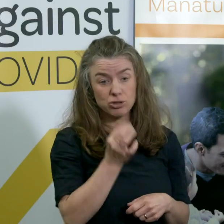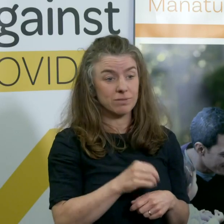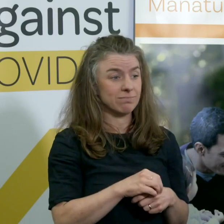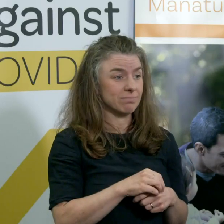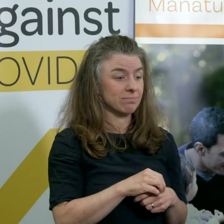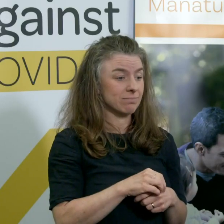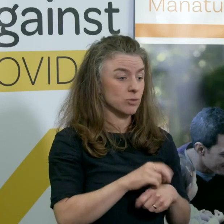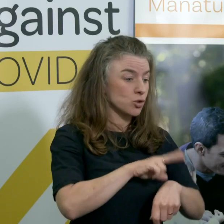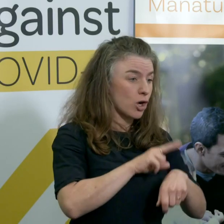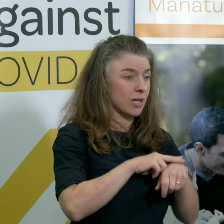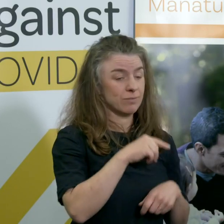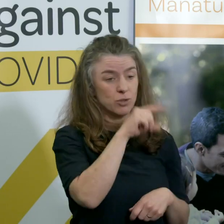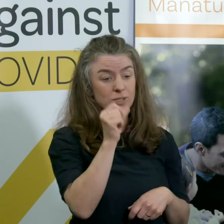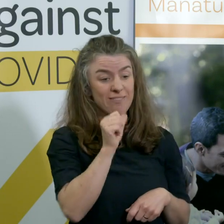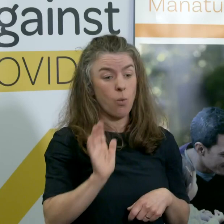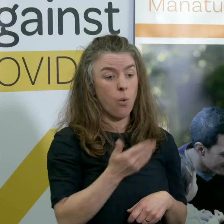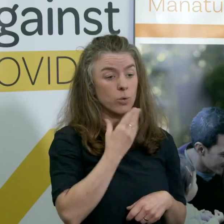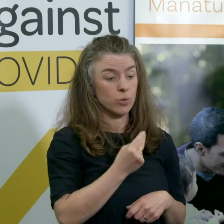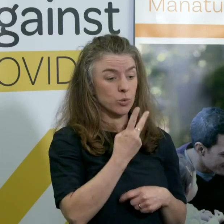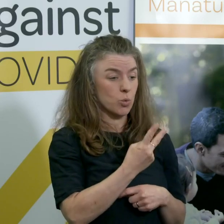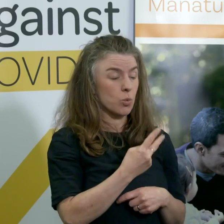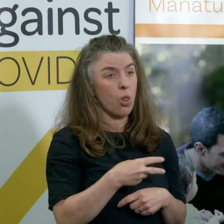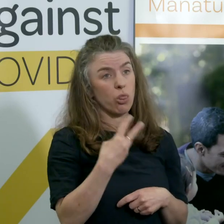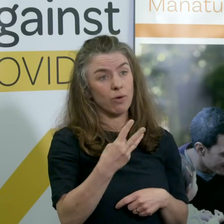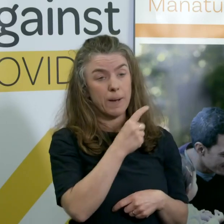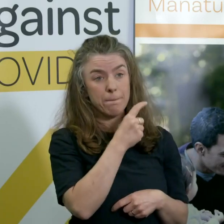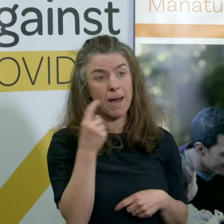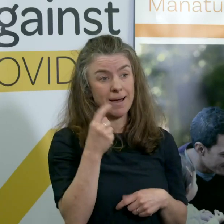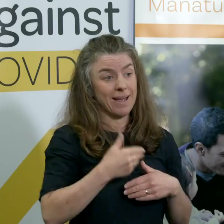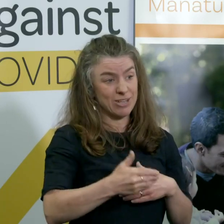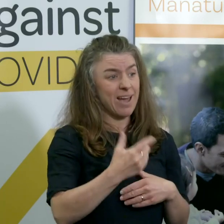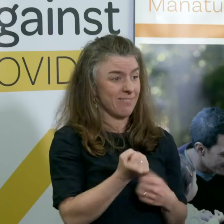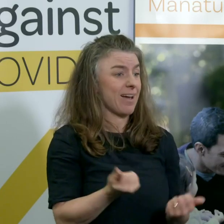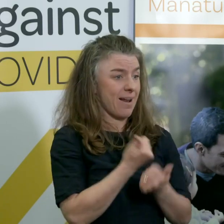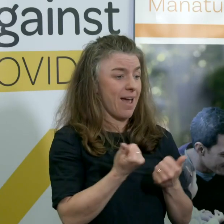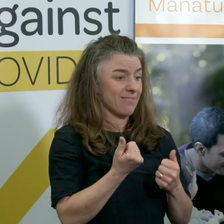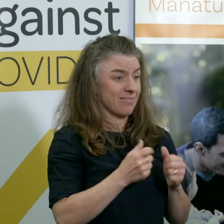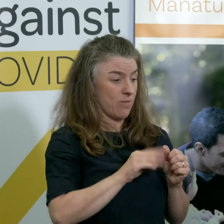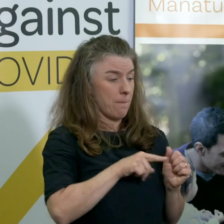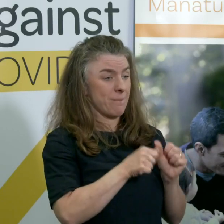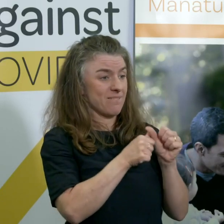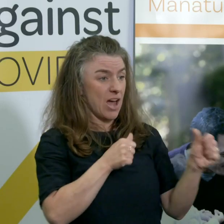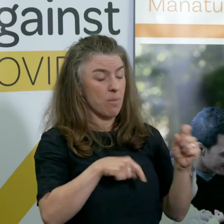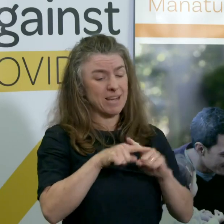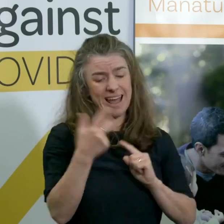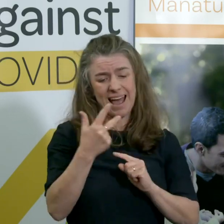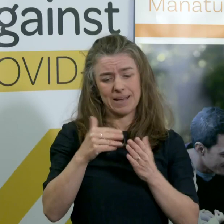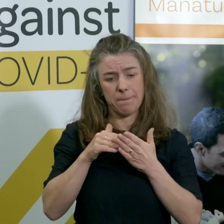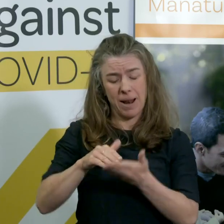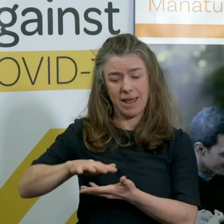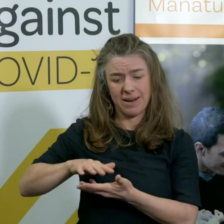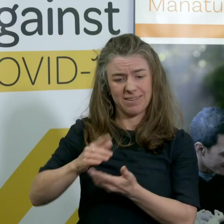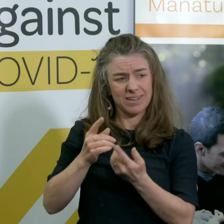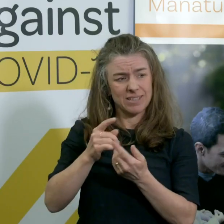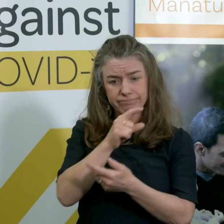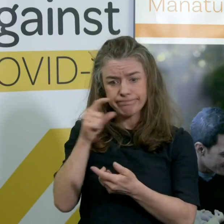if they were all using 2 or 3 masks a day, we have enough production for that. And we have the 18 million in our pandemic store. So at the moment, we're